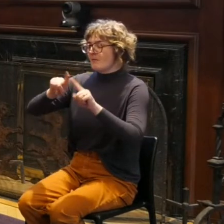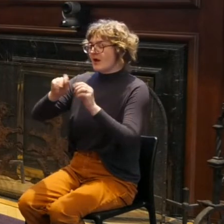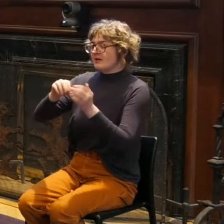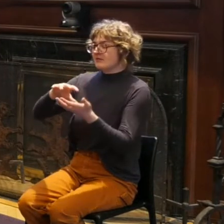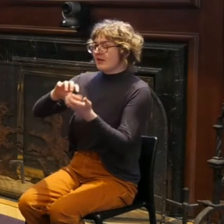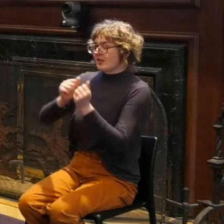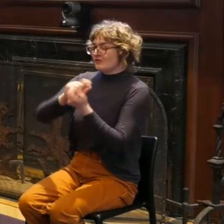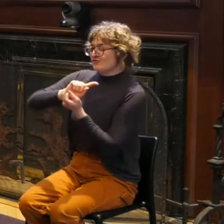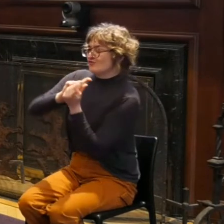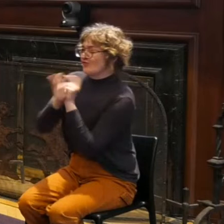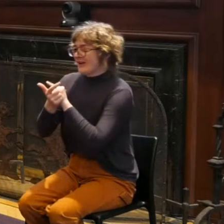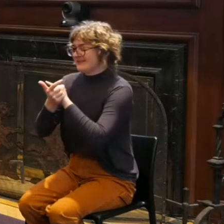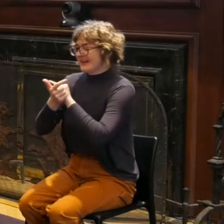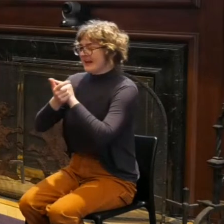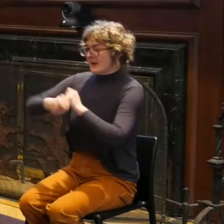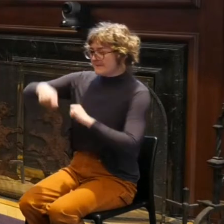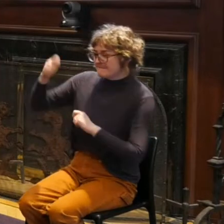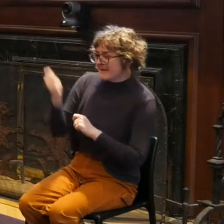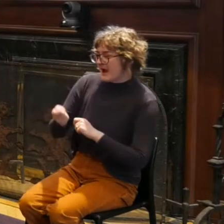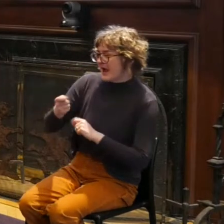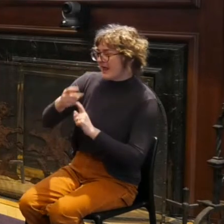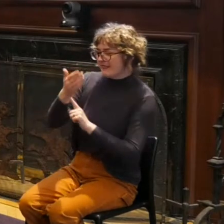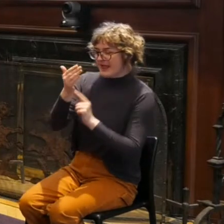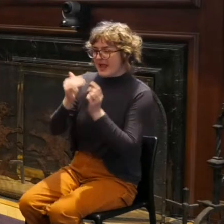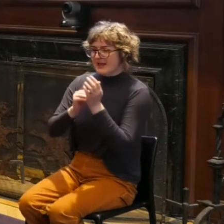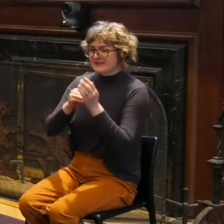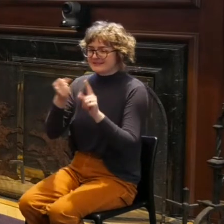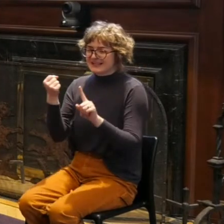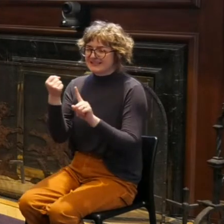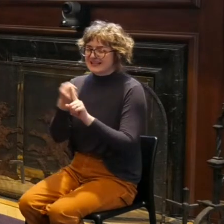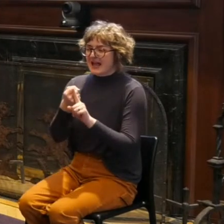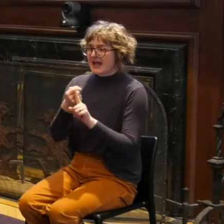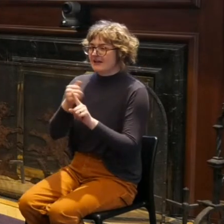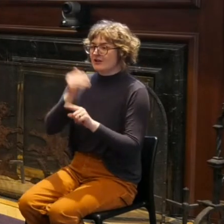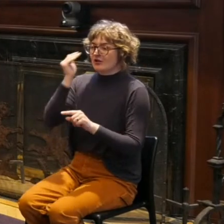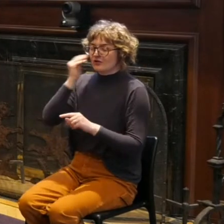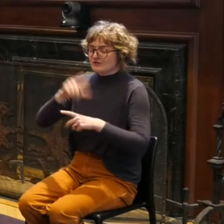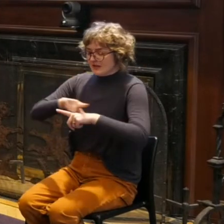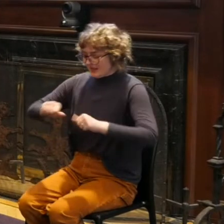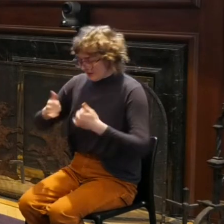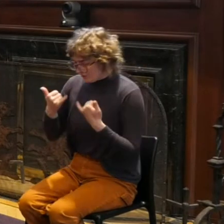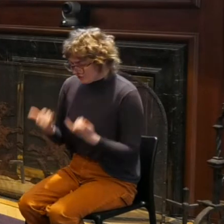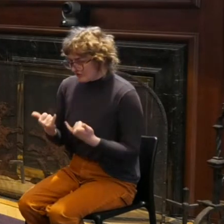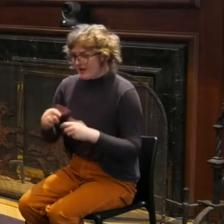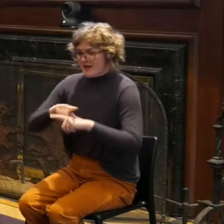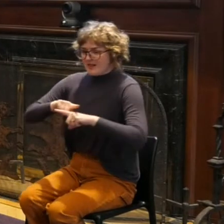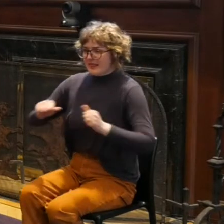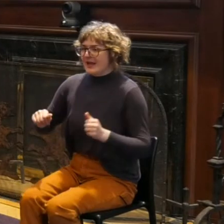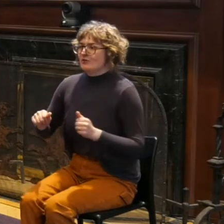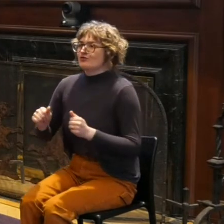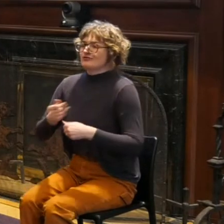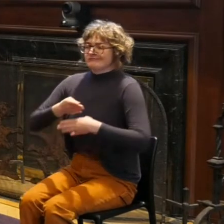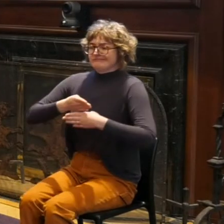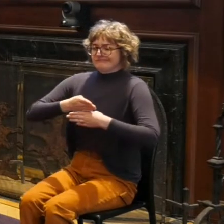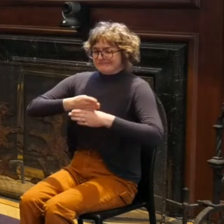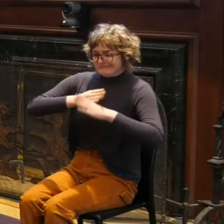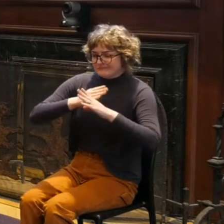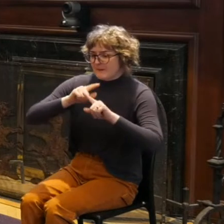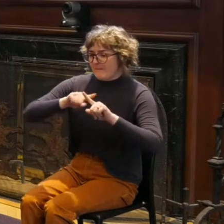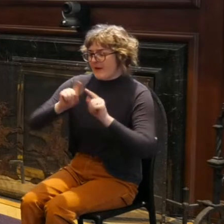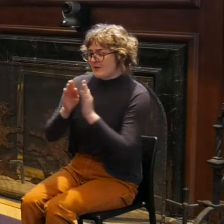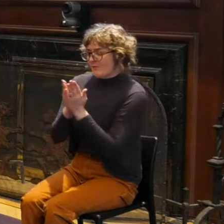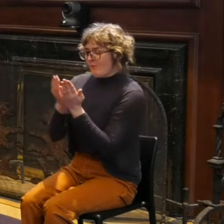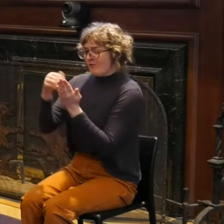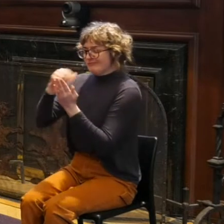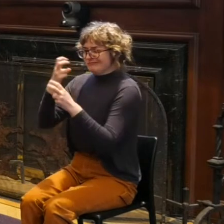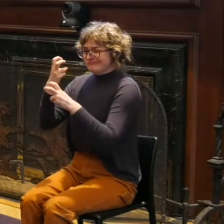the hissing whip and the hands that hurl it. He learns there is a language here. Its language is unspoken, but its books are not hard